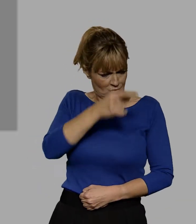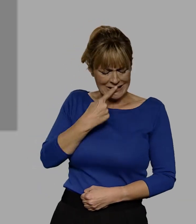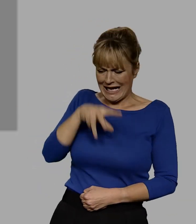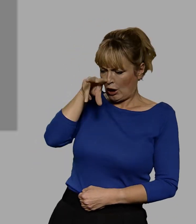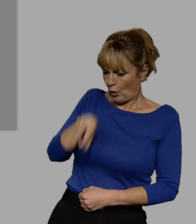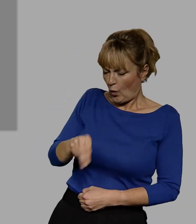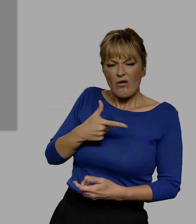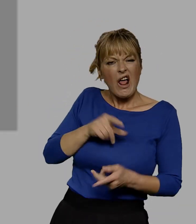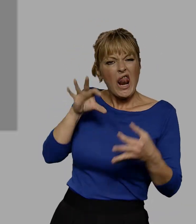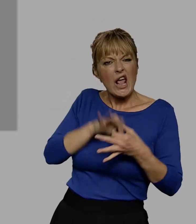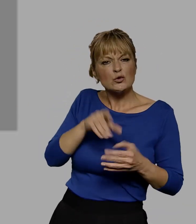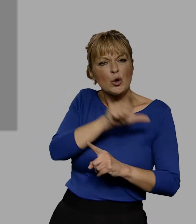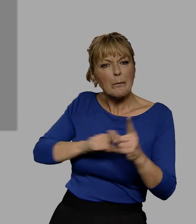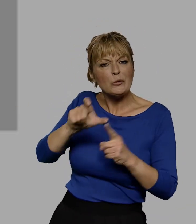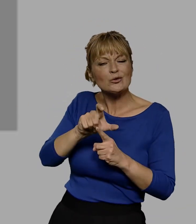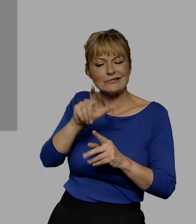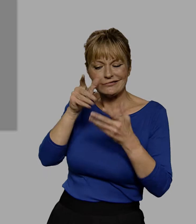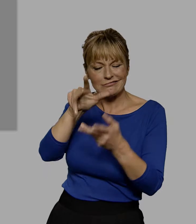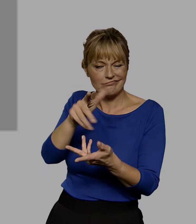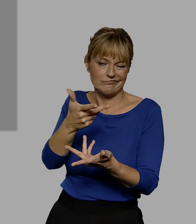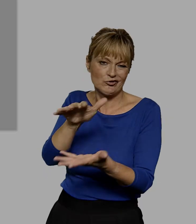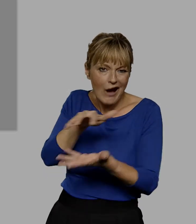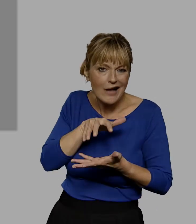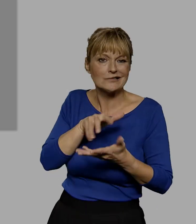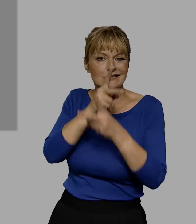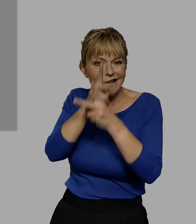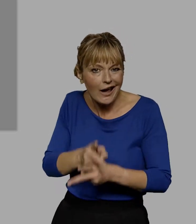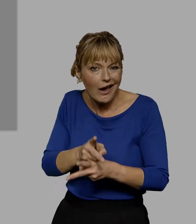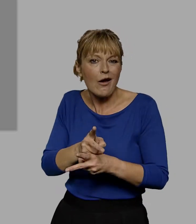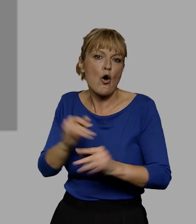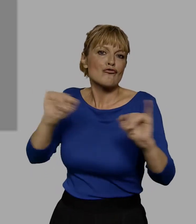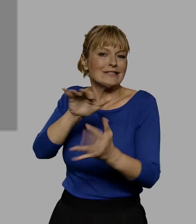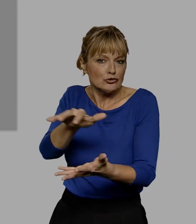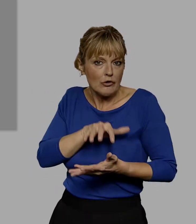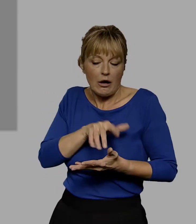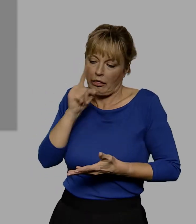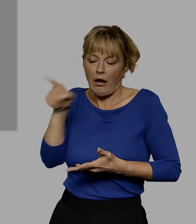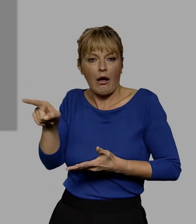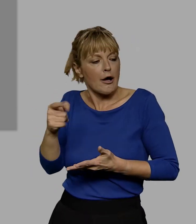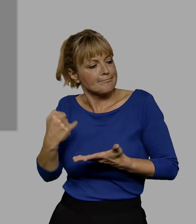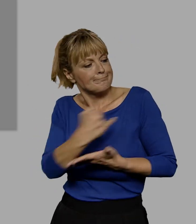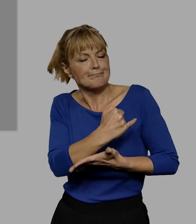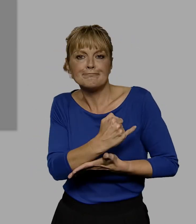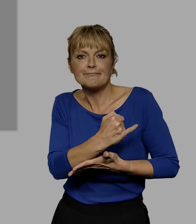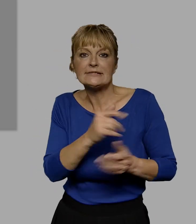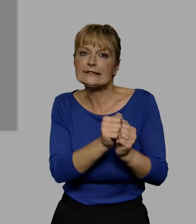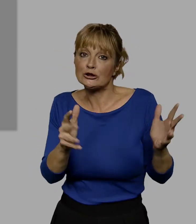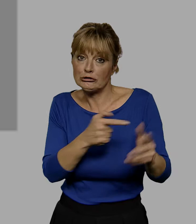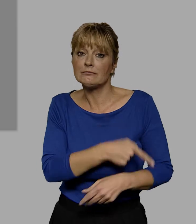councils on community care and crisis grant applications. From 2019, the SPSO